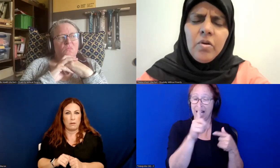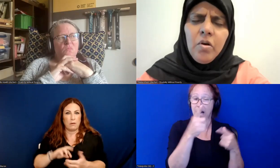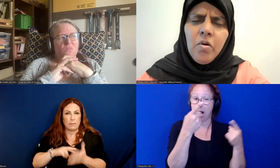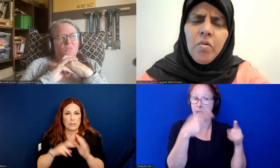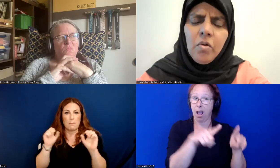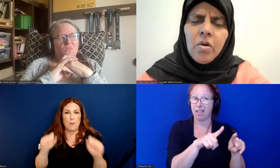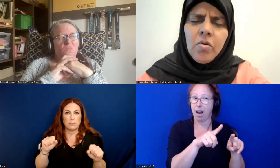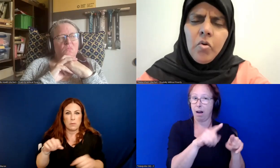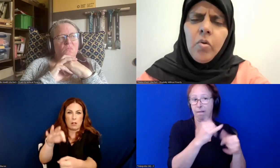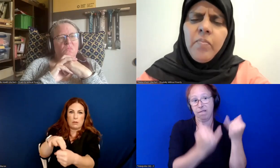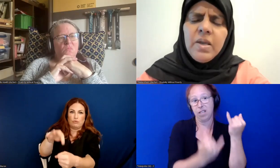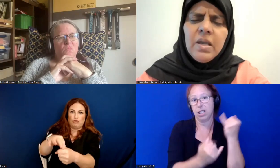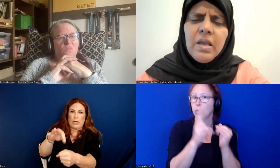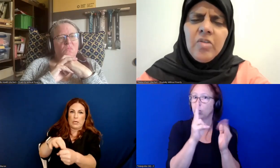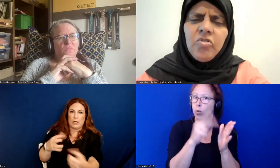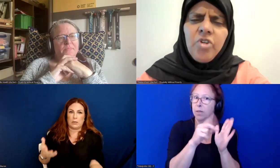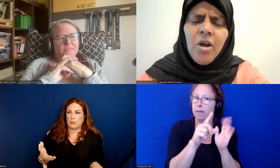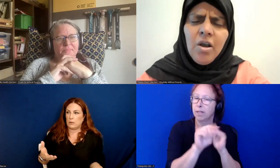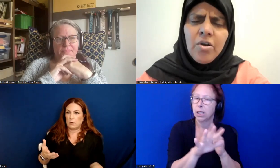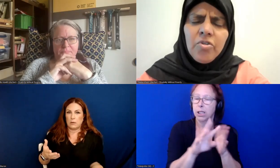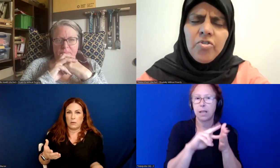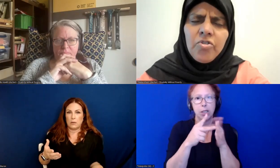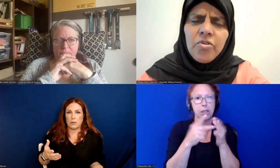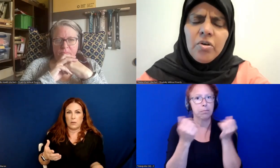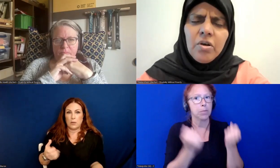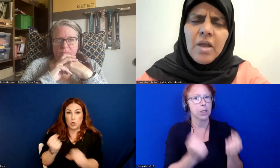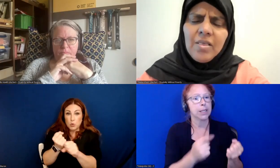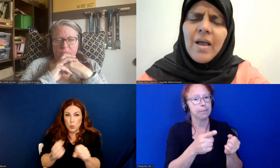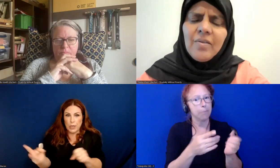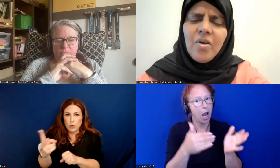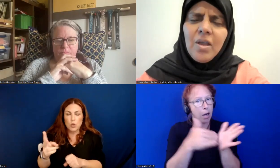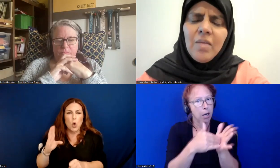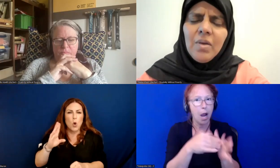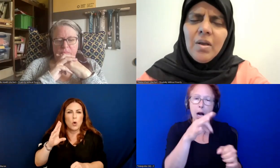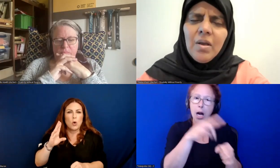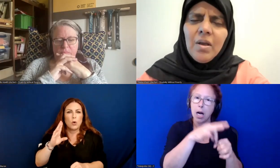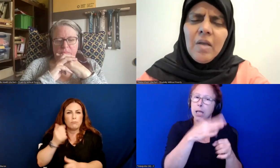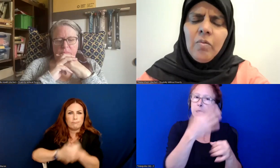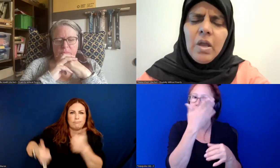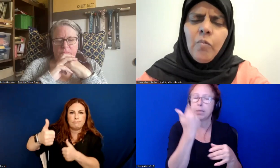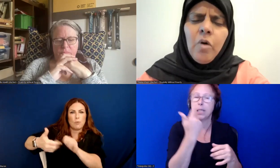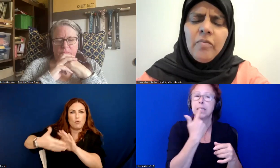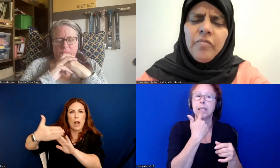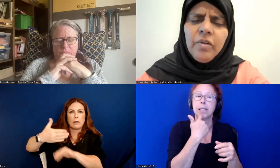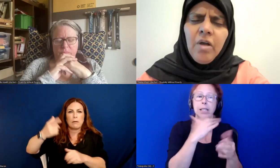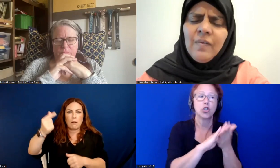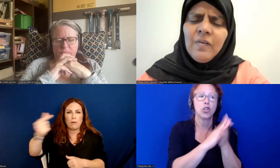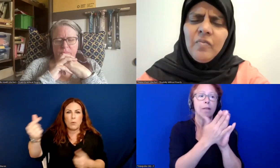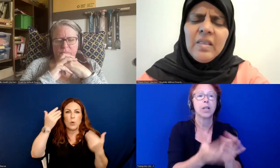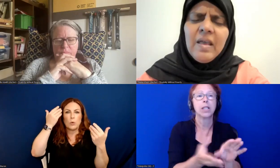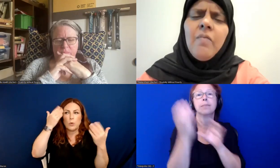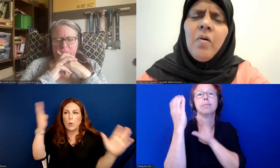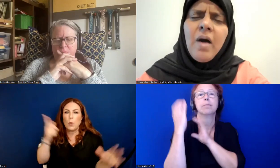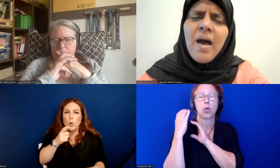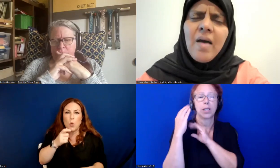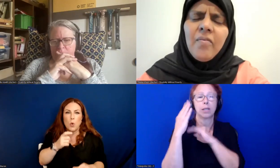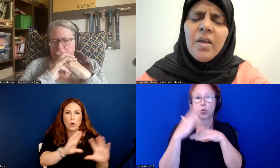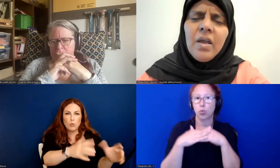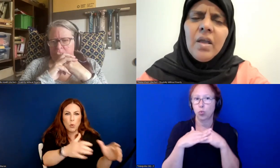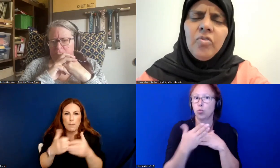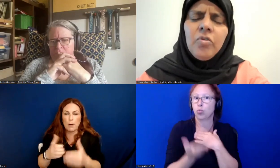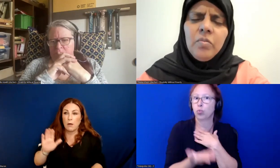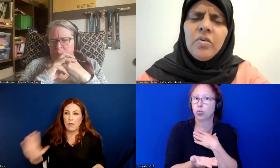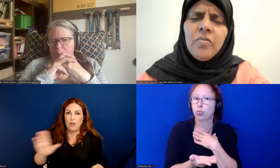we don't know who will be in charge at that time, and what philosophy they will